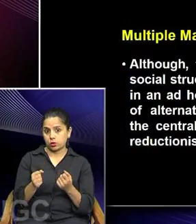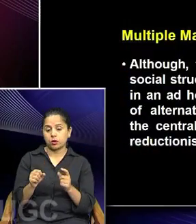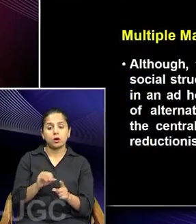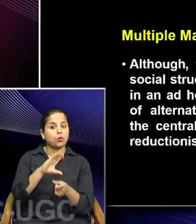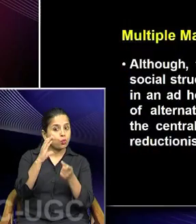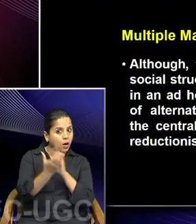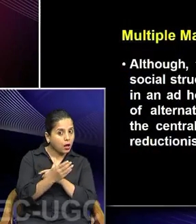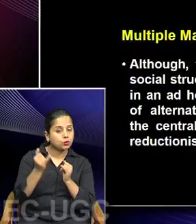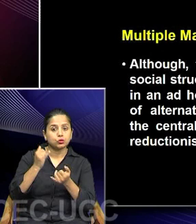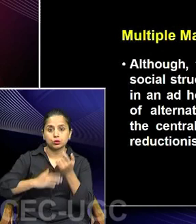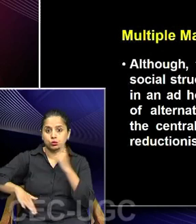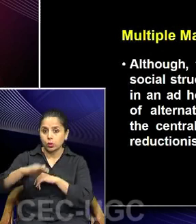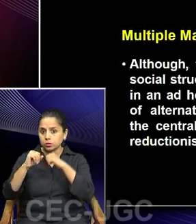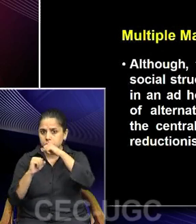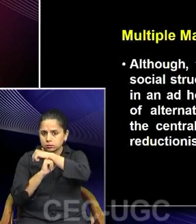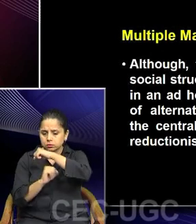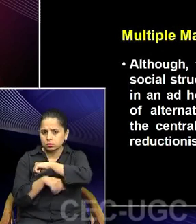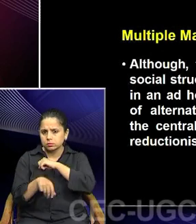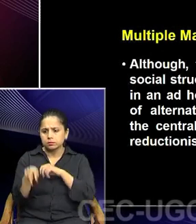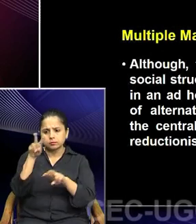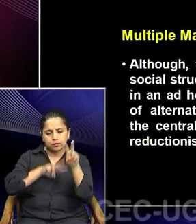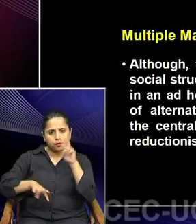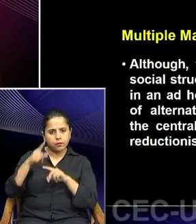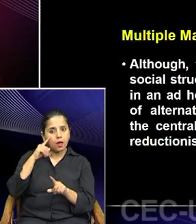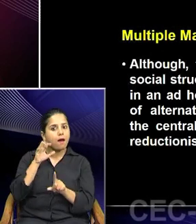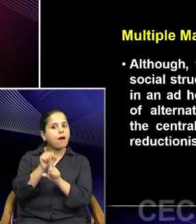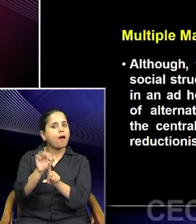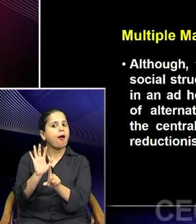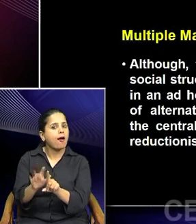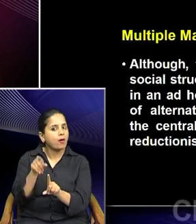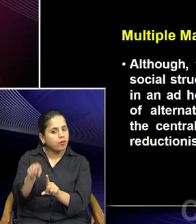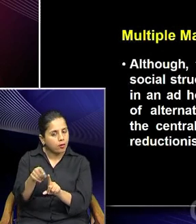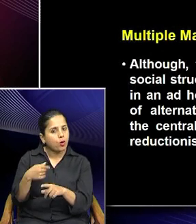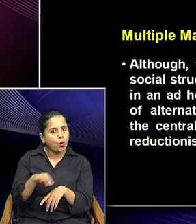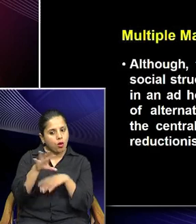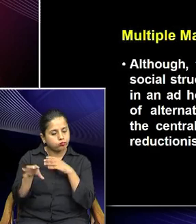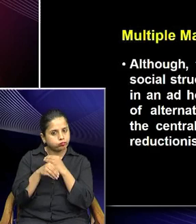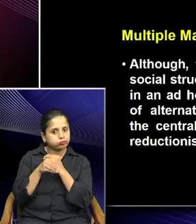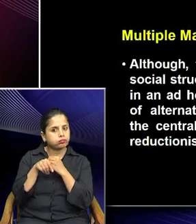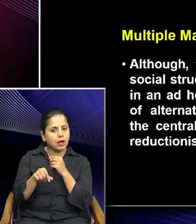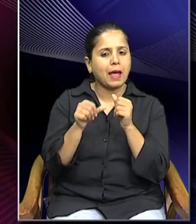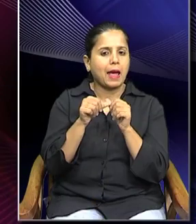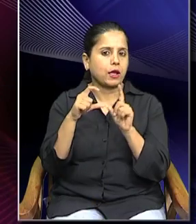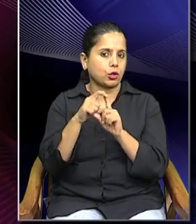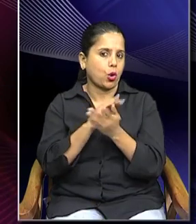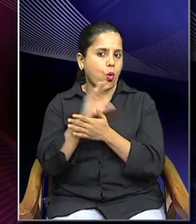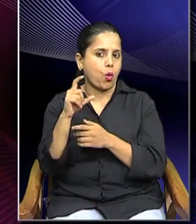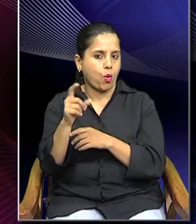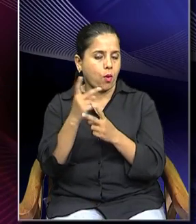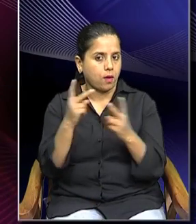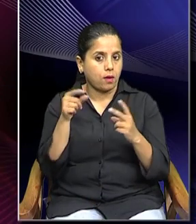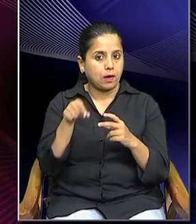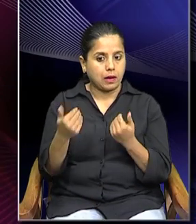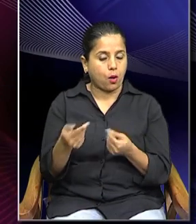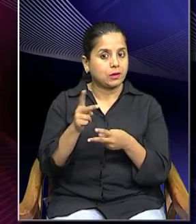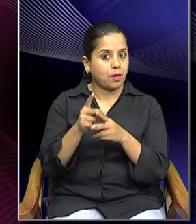and social structural analysts recognize on an ad hoc manner the